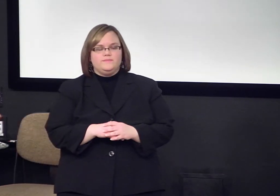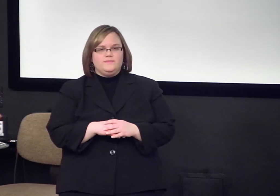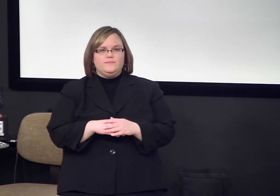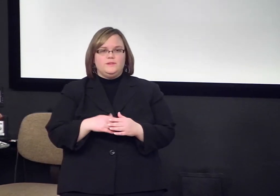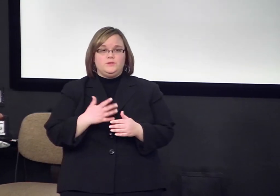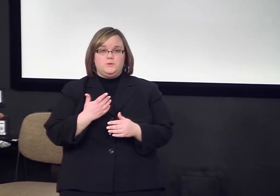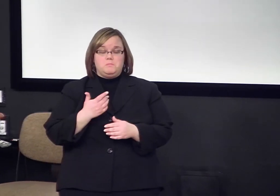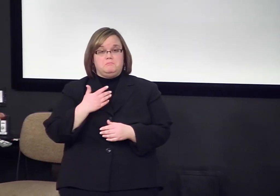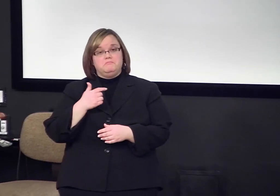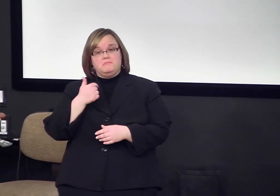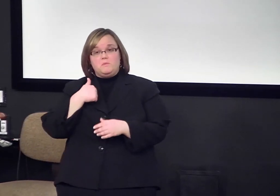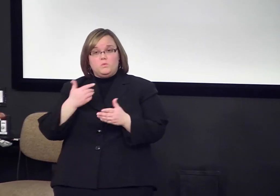interpreters?